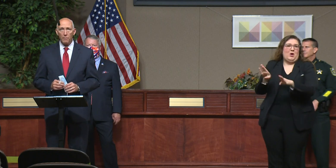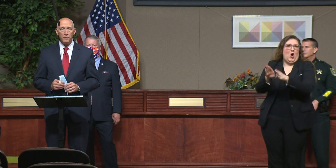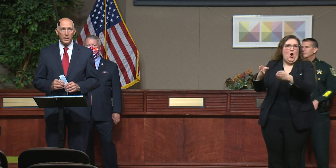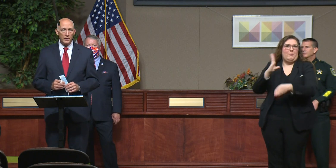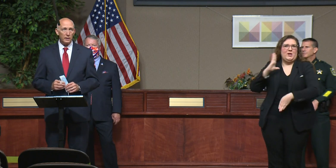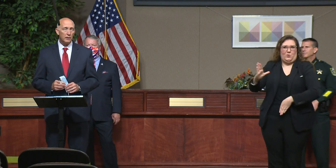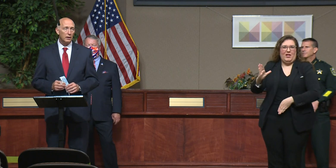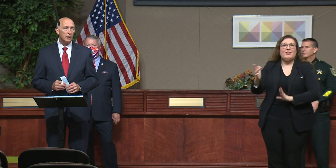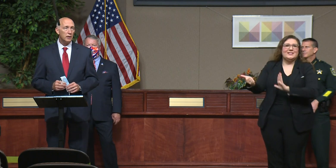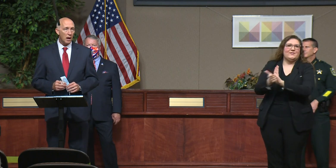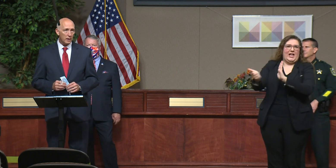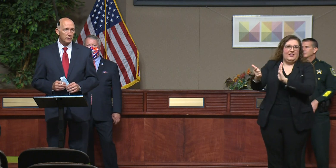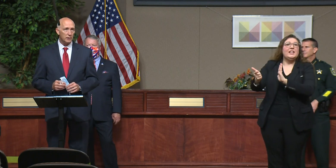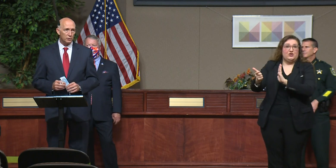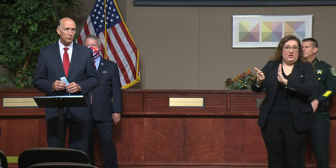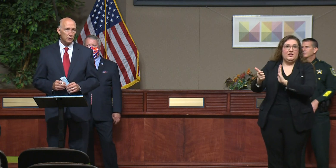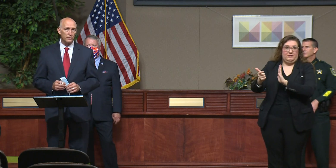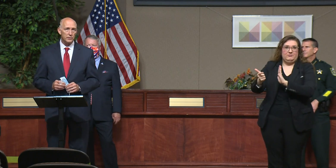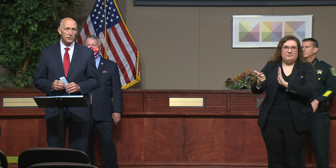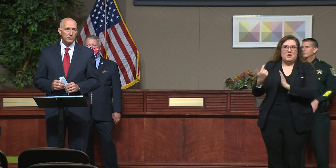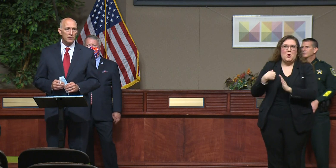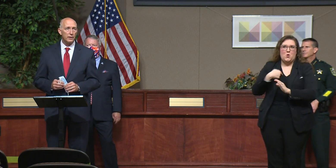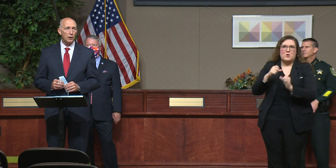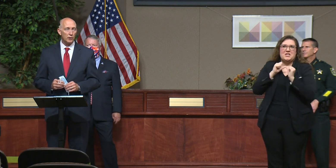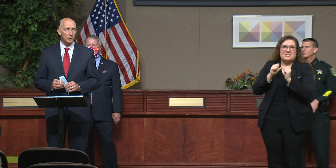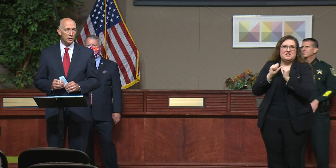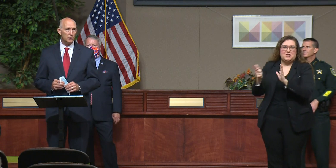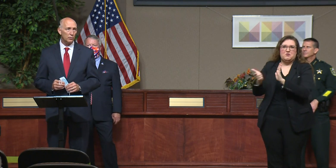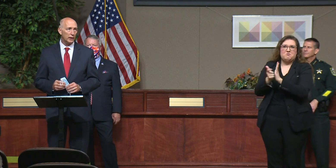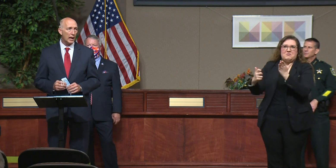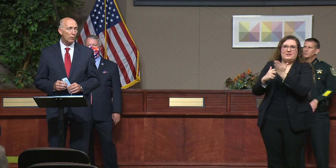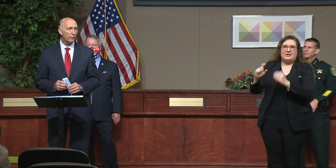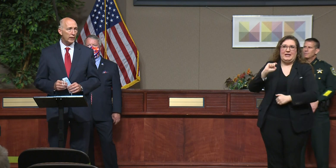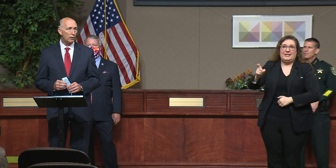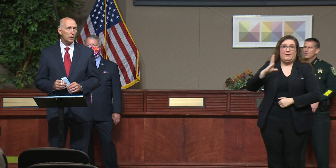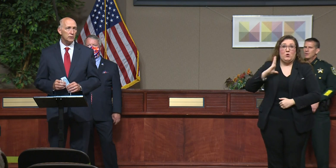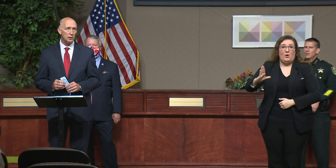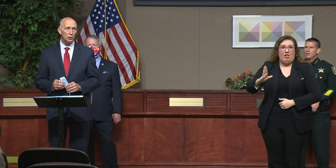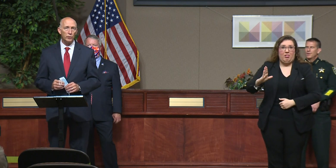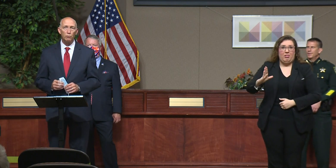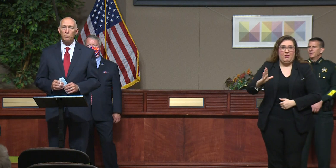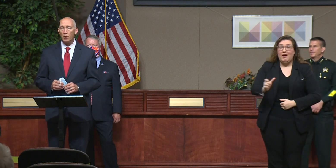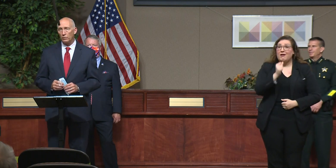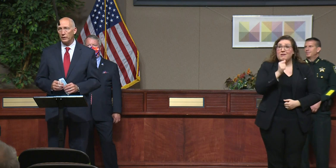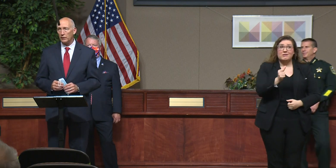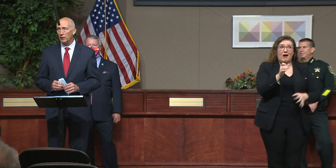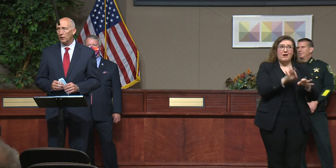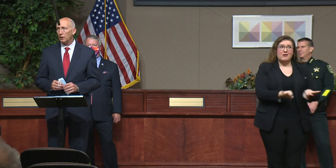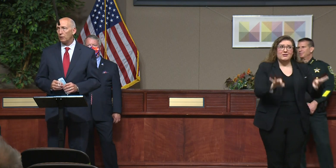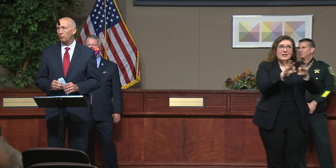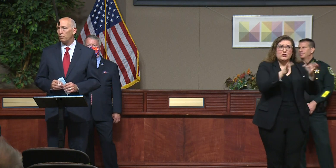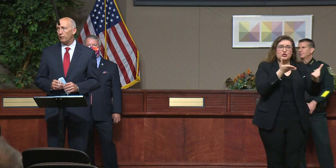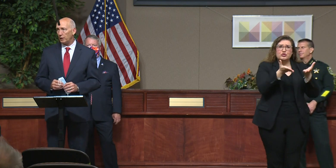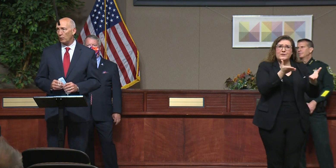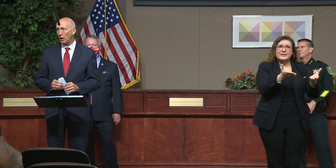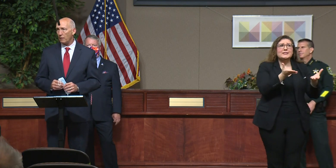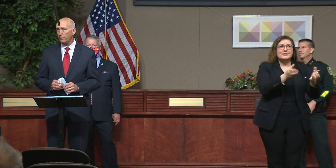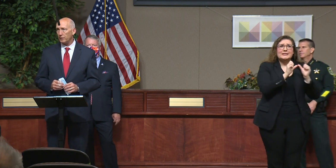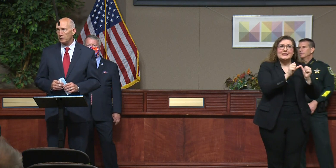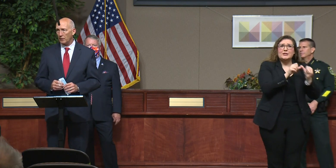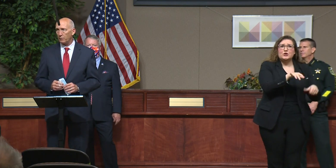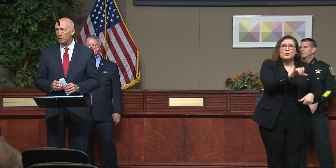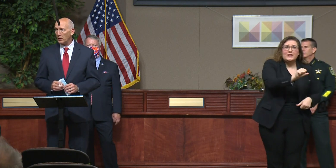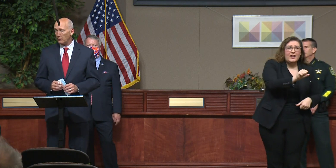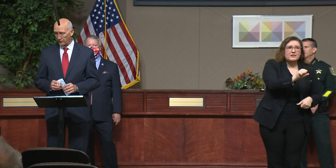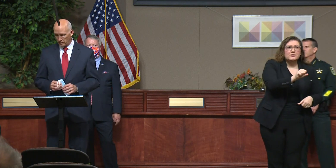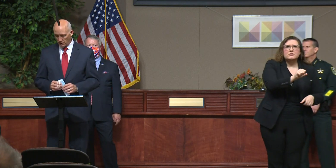are many non-essential services that are continuing. However, they are continuing remotely through video conference